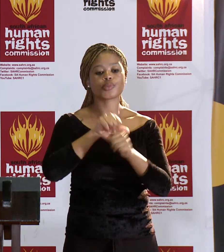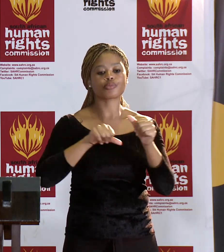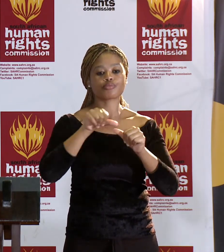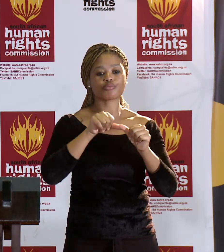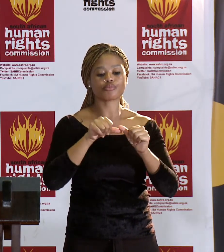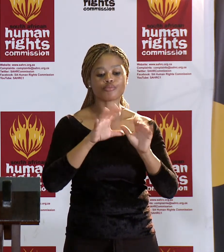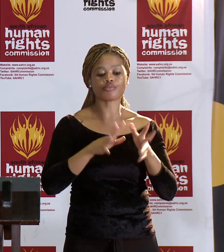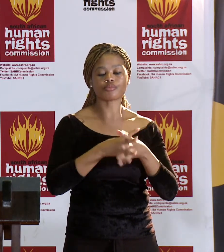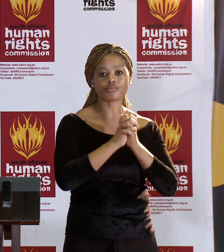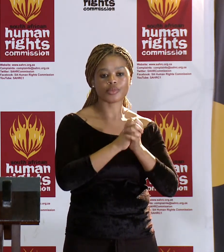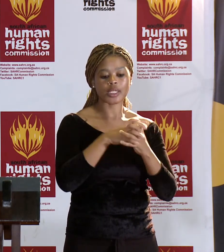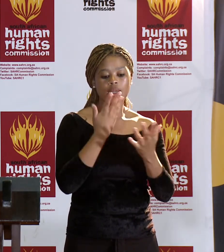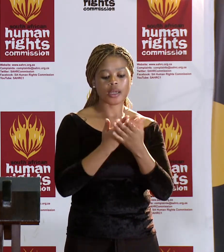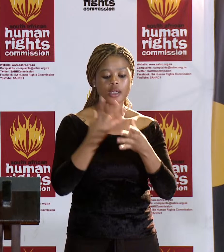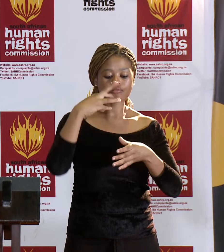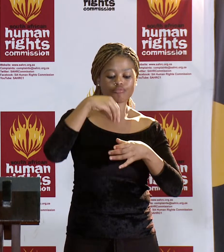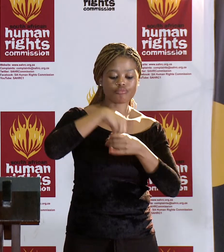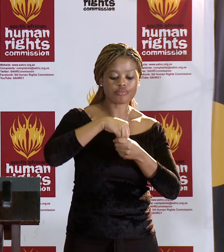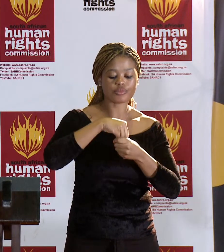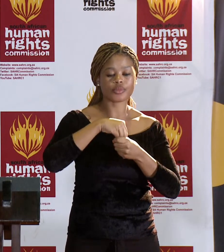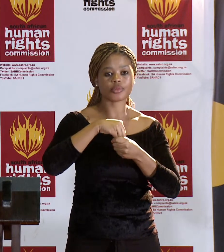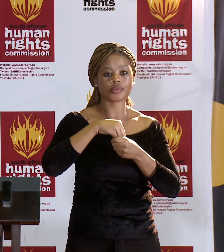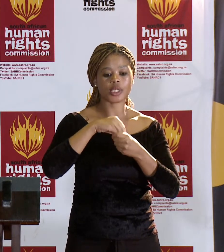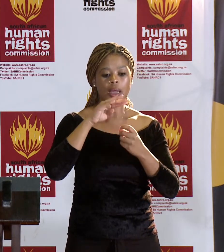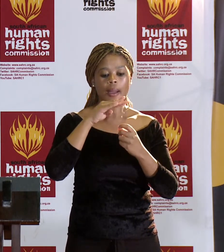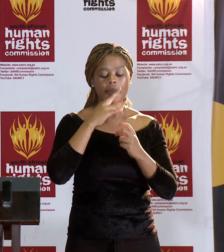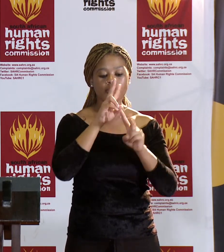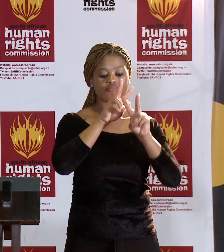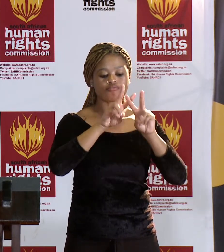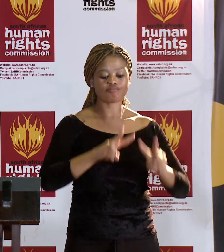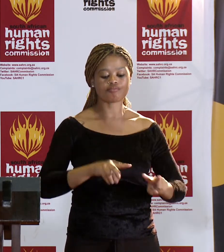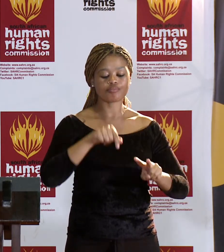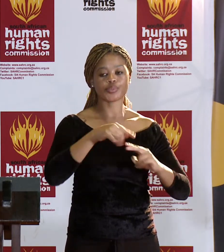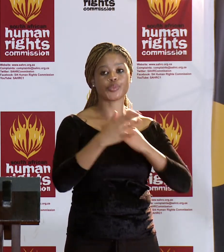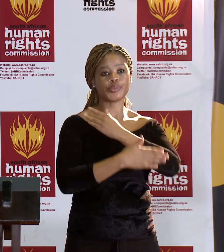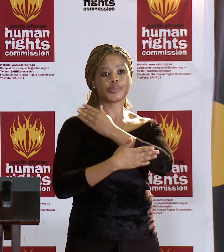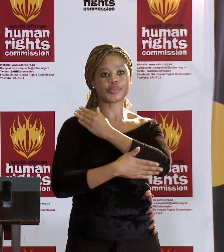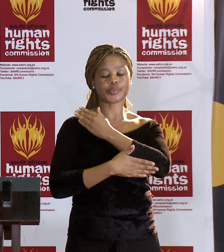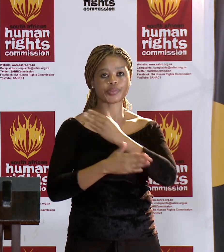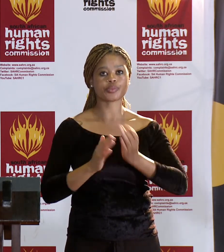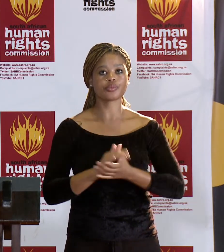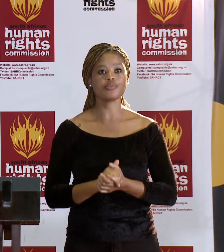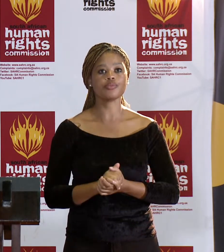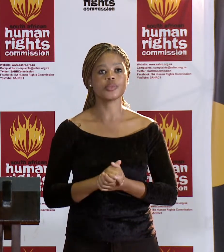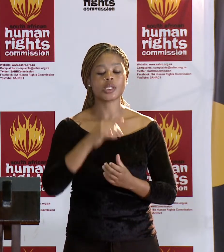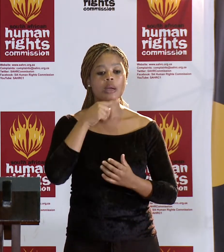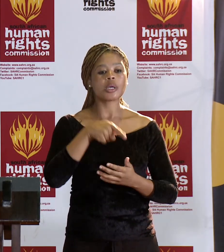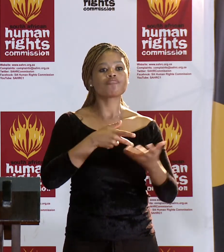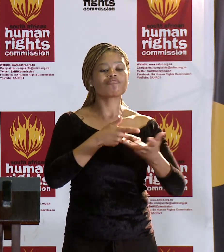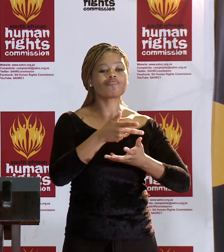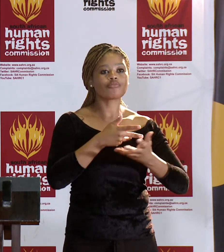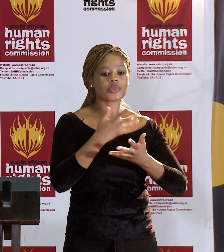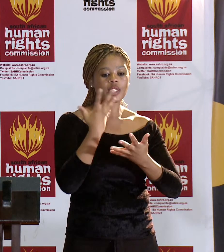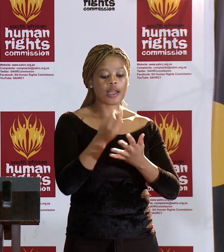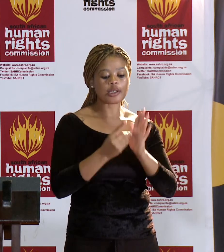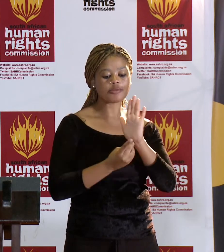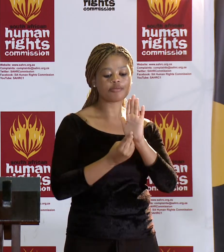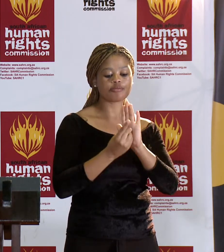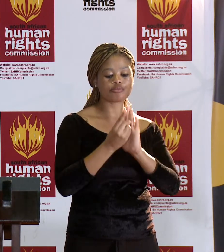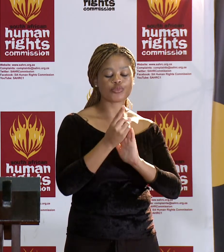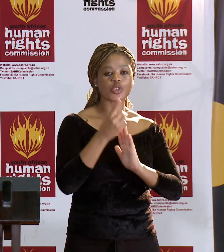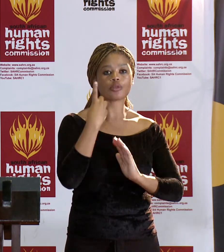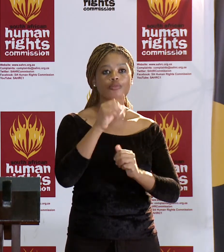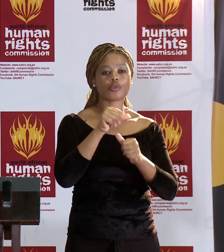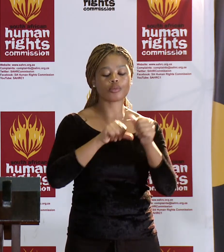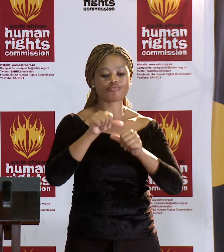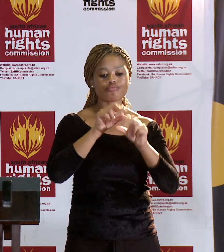which contribute to the state of disharmony in the country. These consultations led to the development of the